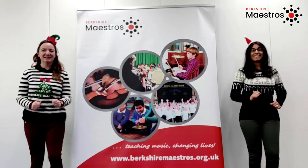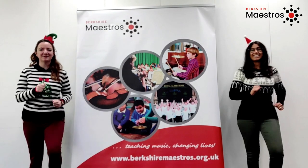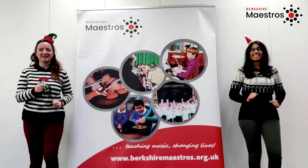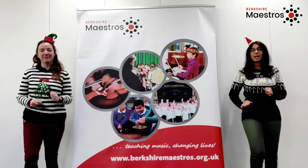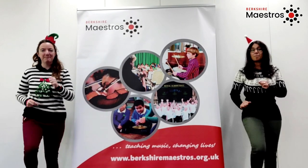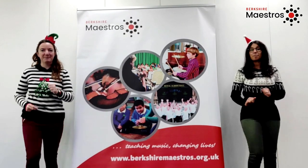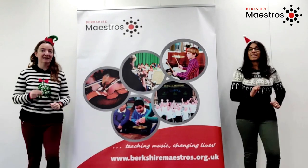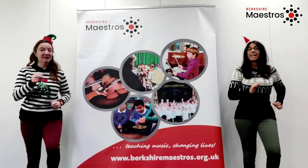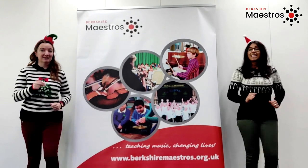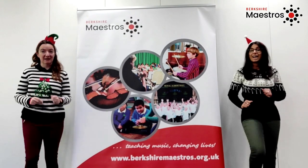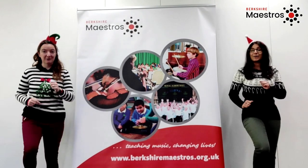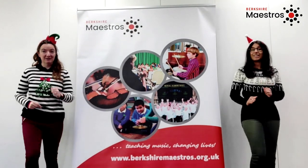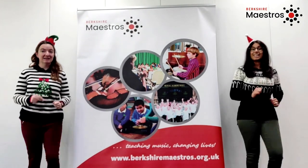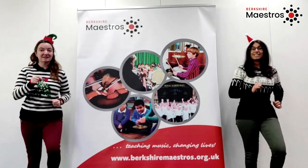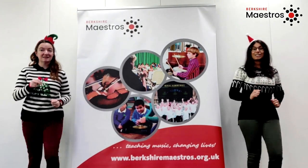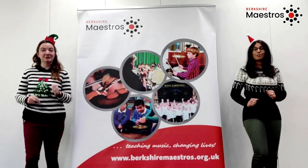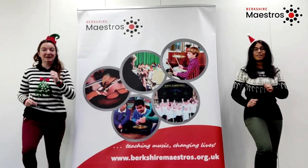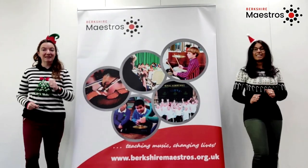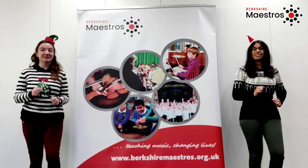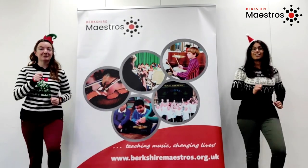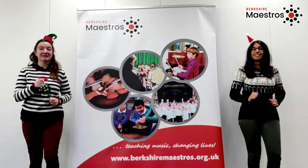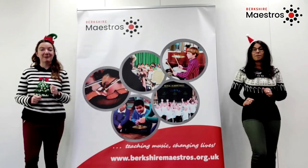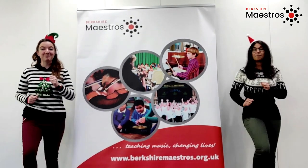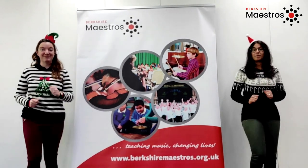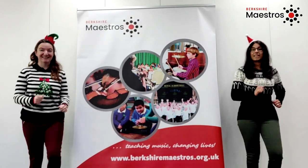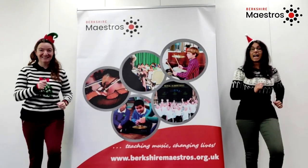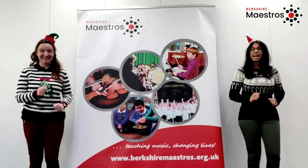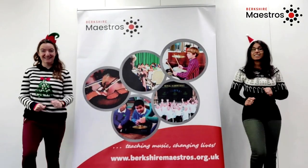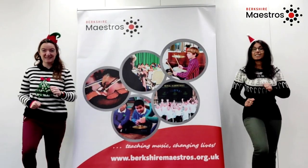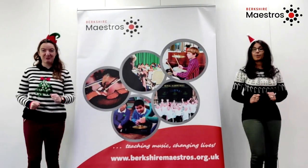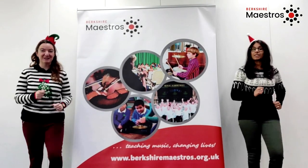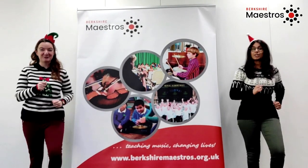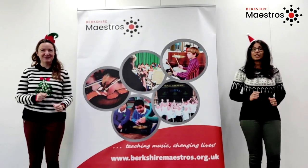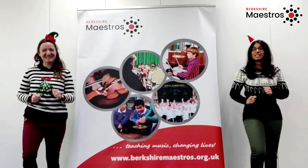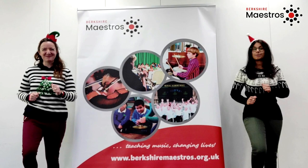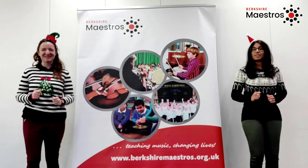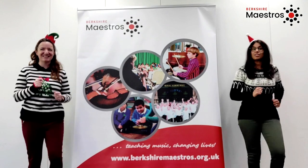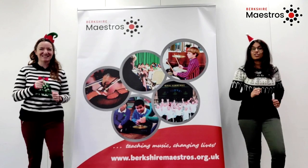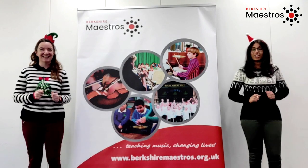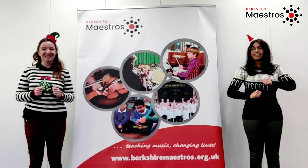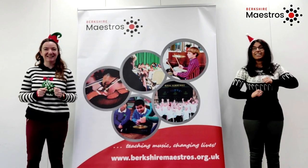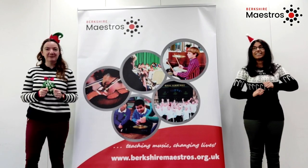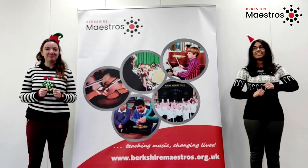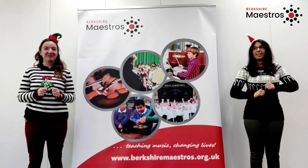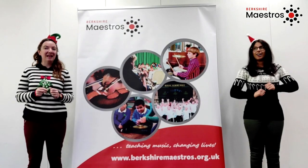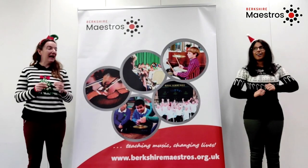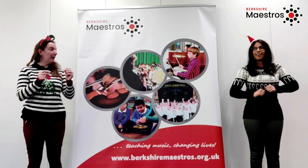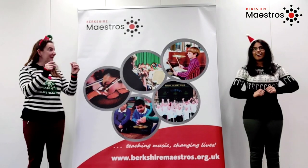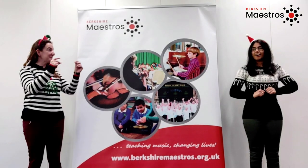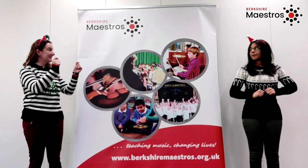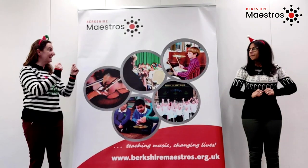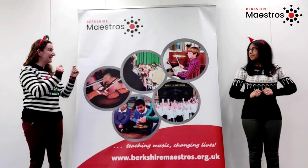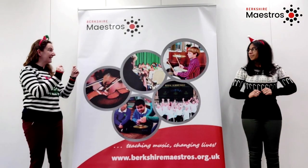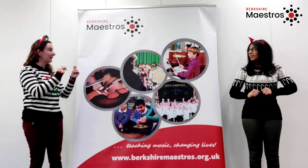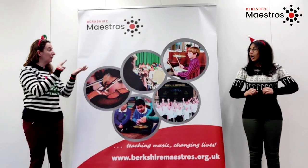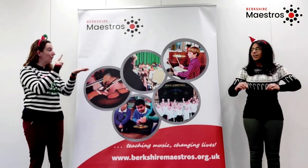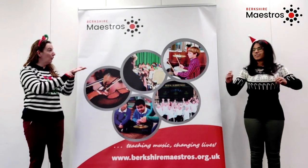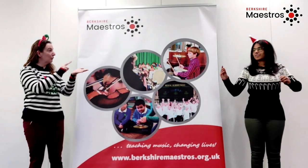little stamping now. Let's do a little stamping and spread Christmas cheer. How about some clicking or